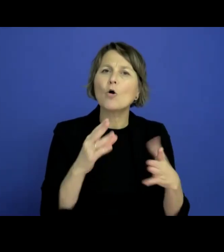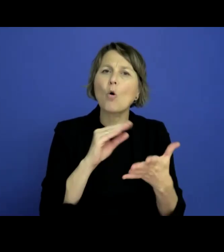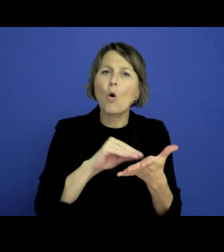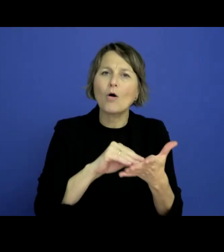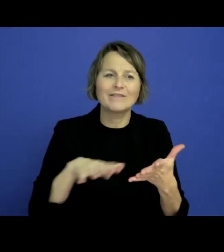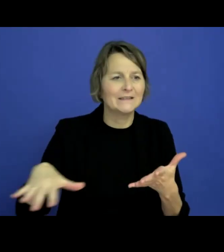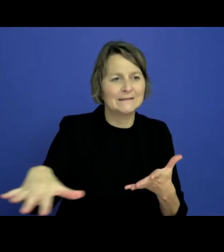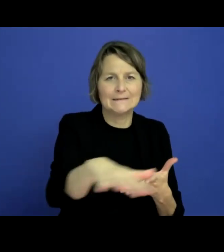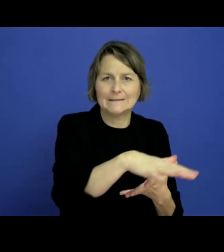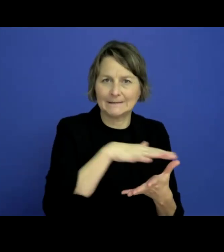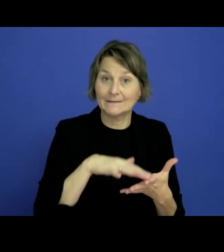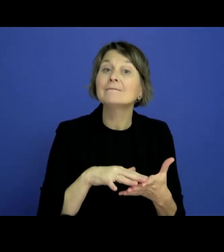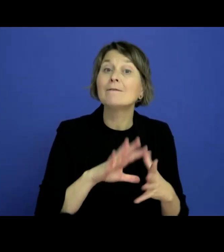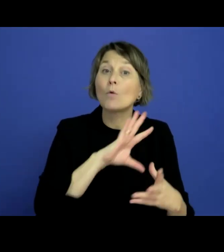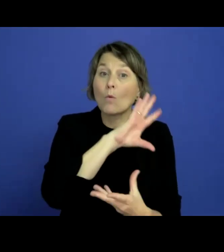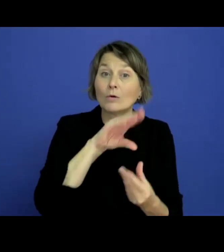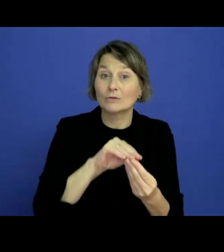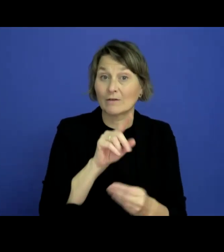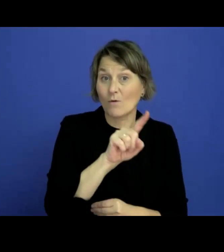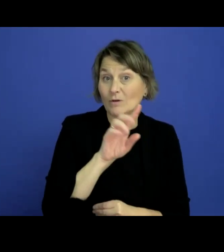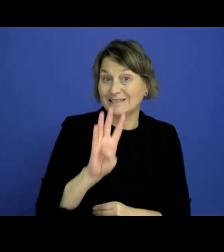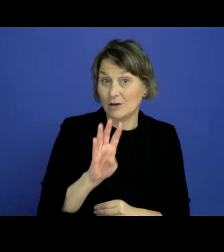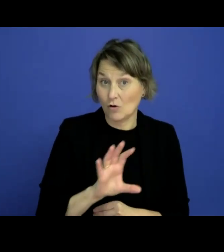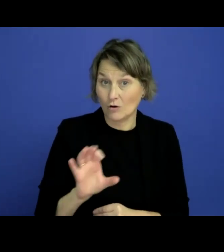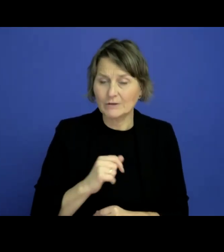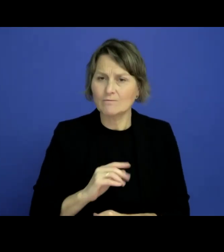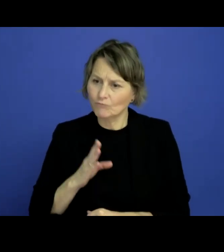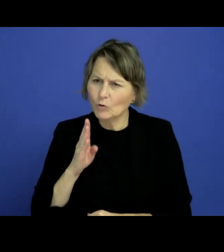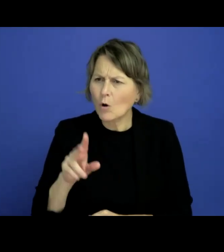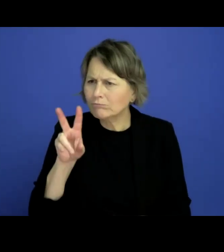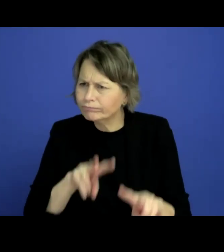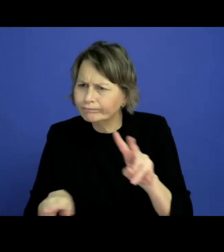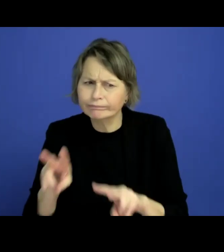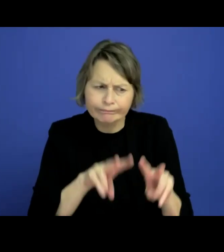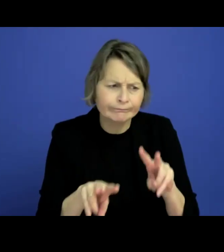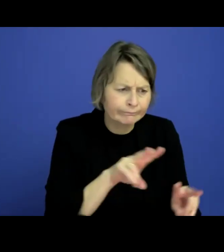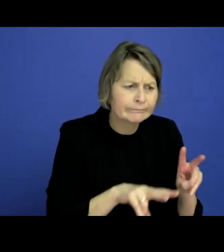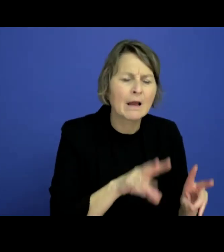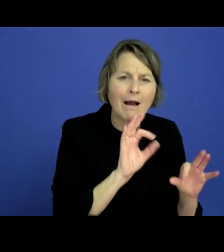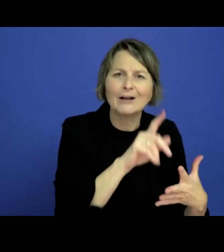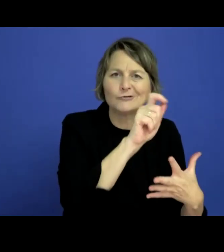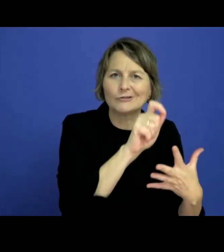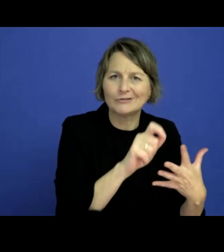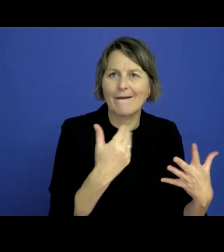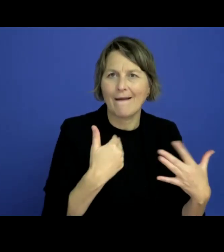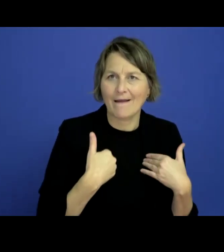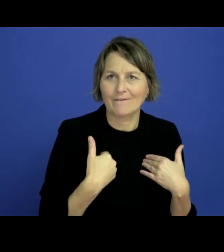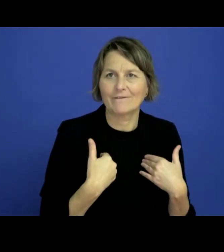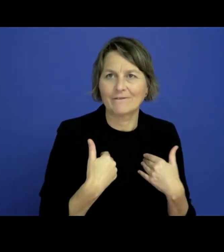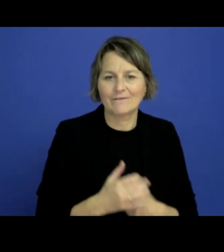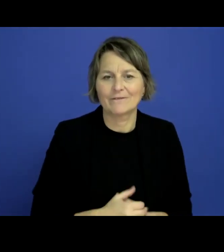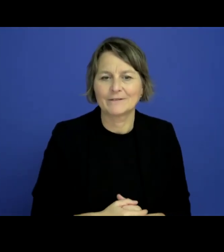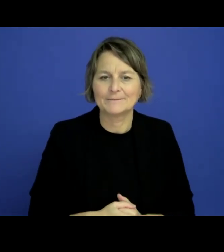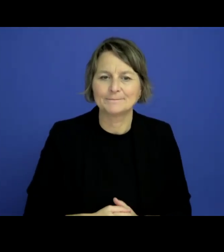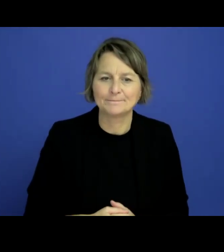14 countries with the external support of Mobility Mojo. In Poland, we have accessibility